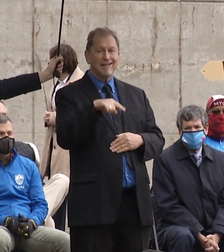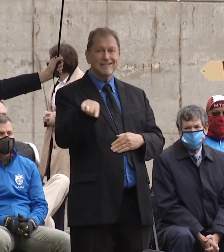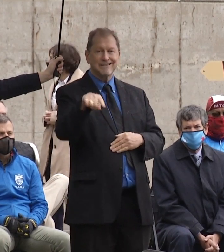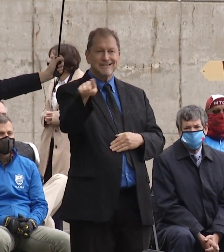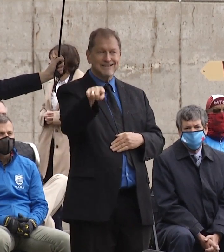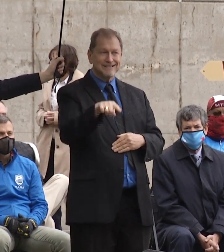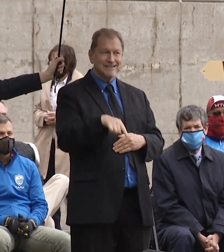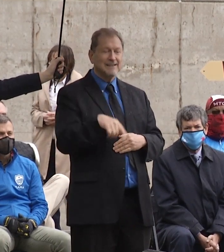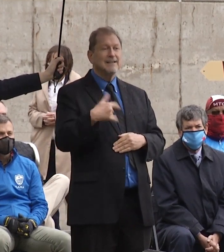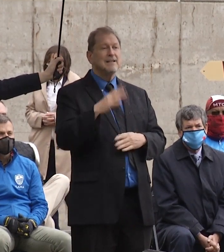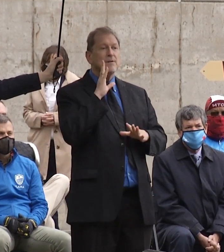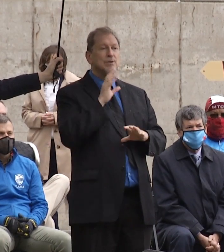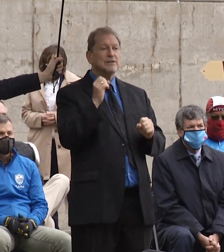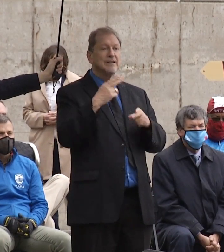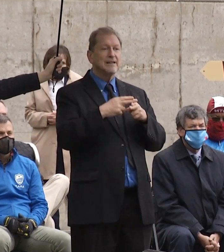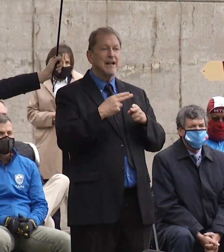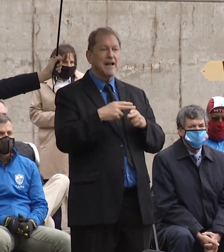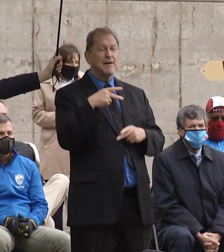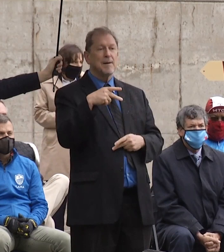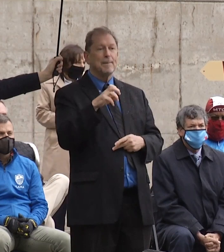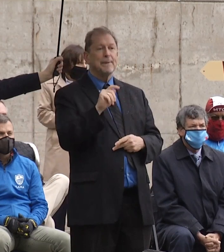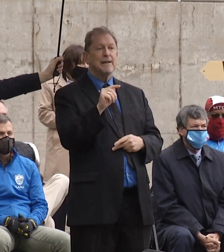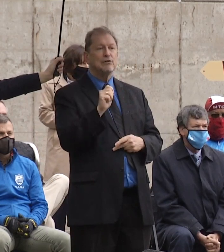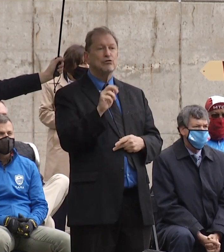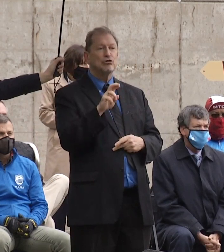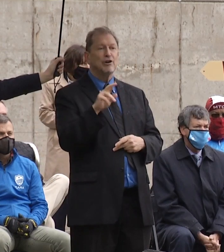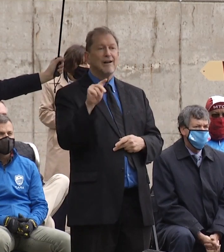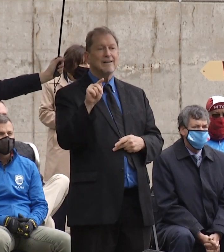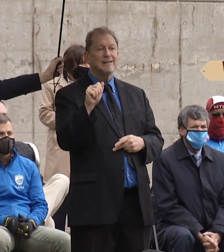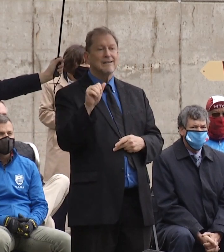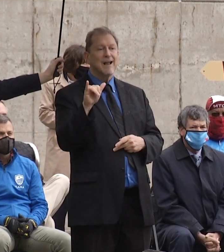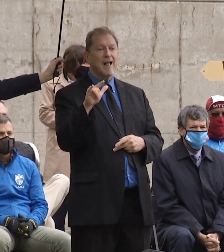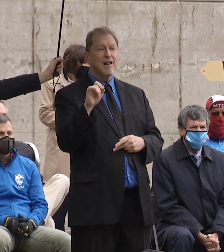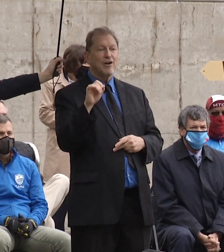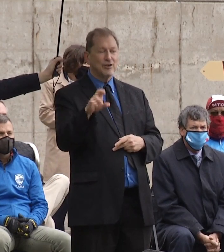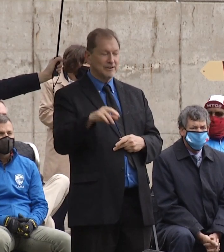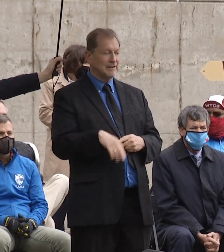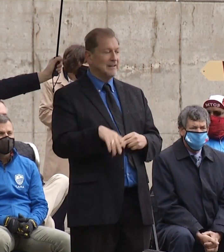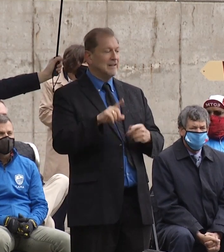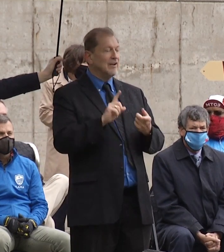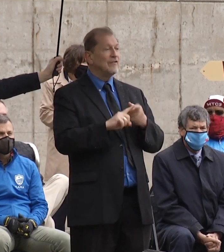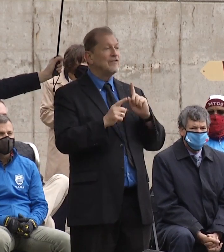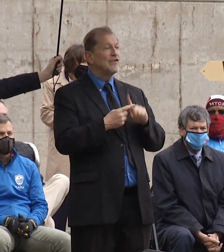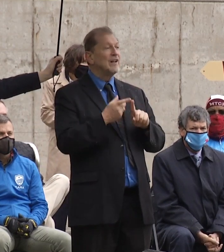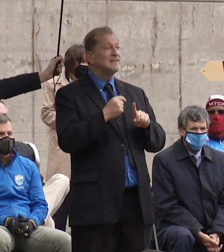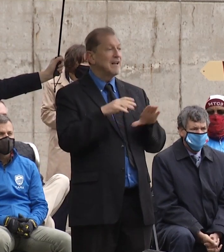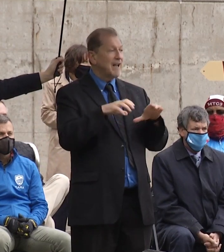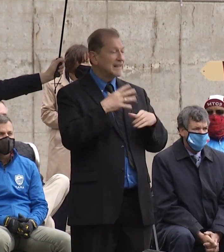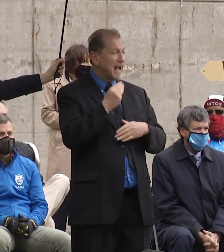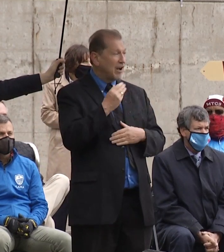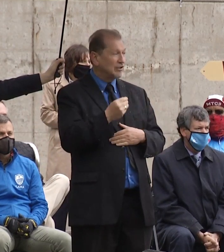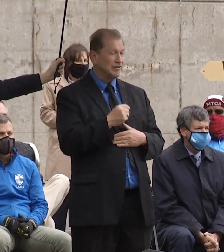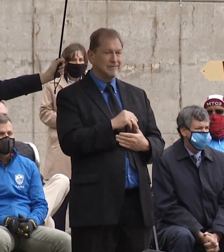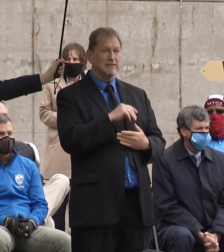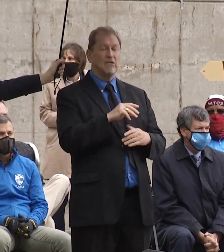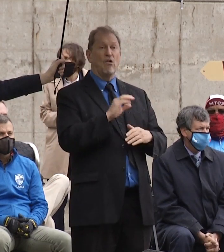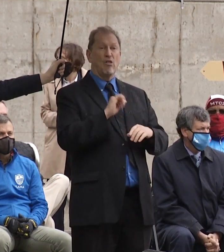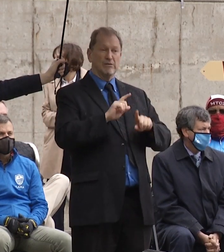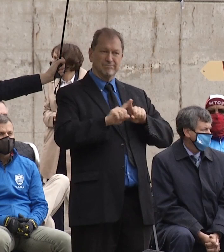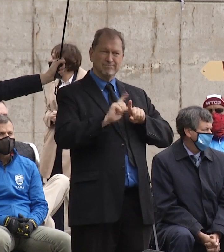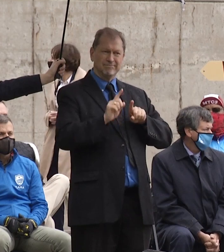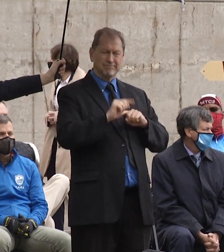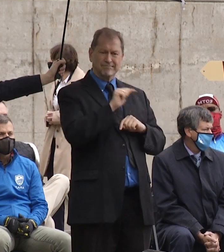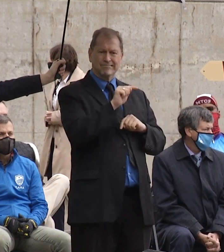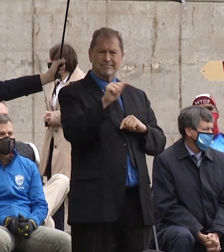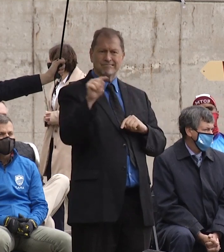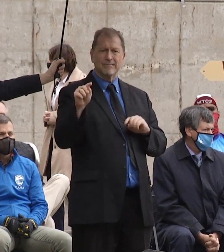Taylor Trail President Peter Taylor, and Friends of Big Marsh Executive Director Paul Fitzgerald. All these transportation folks